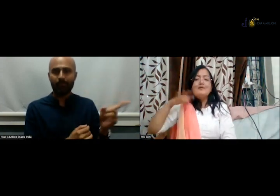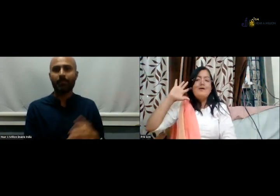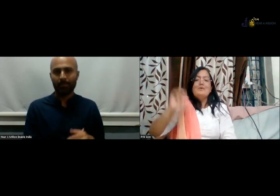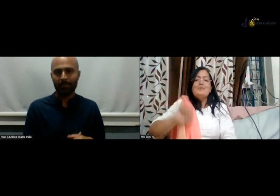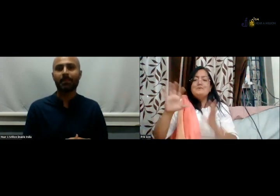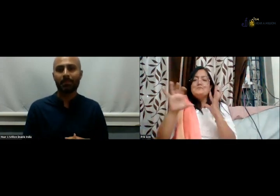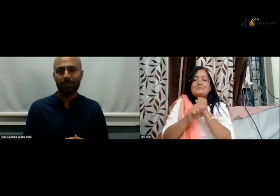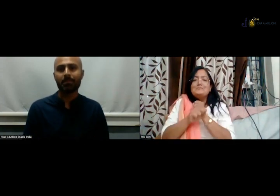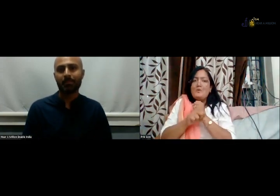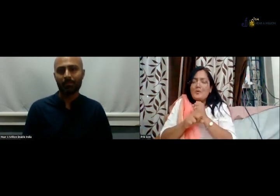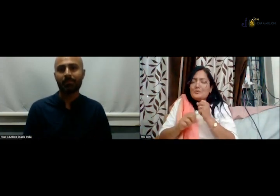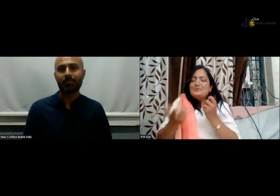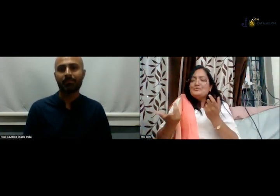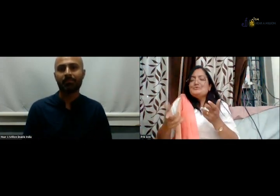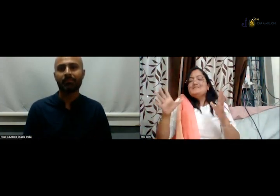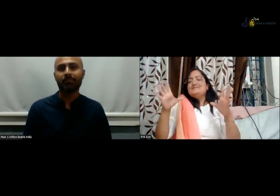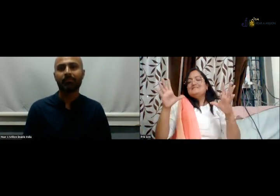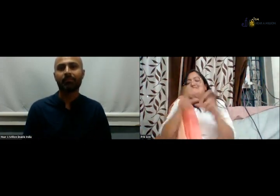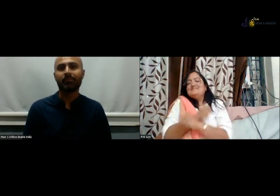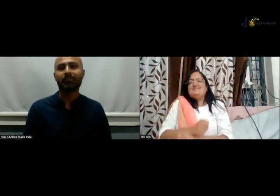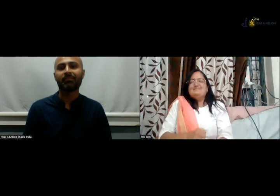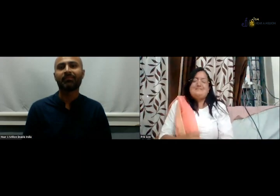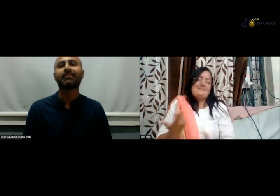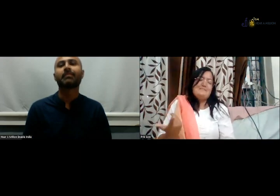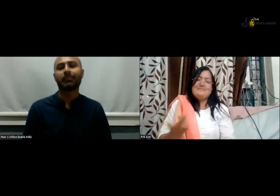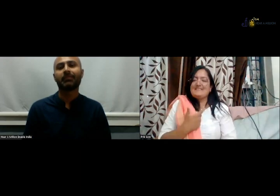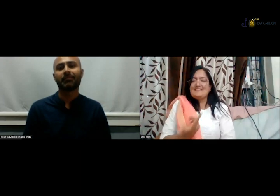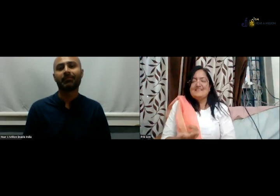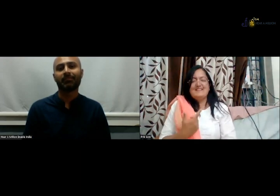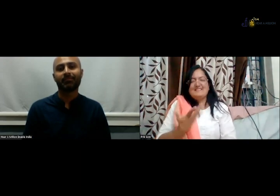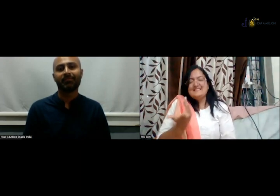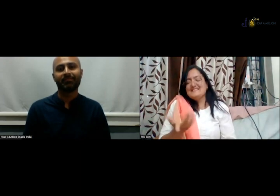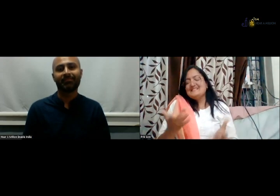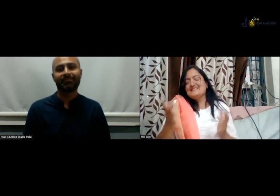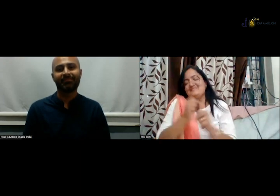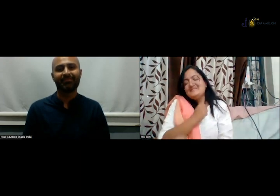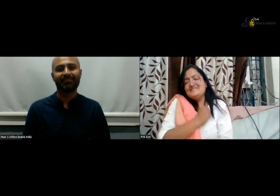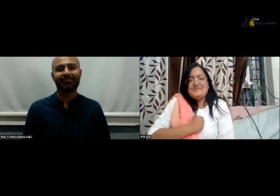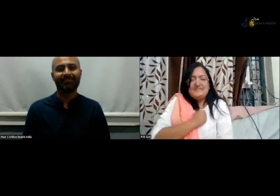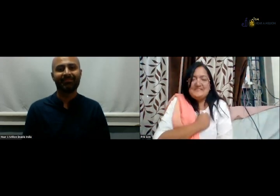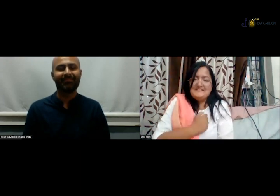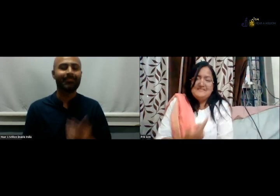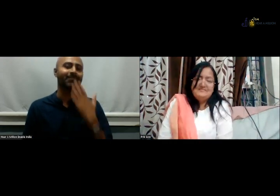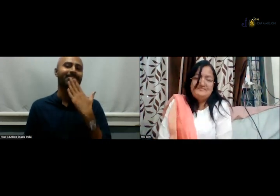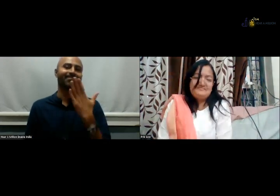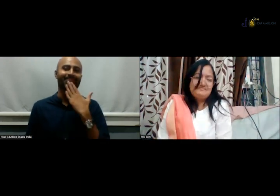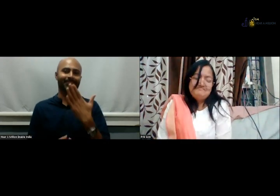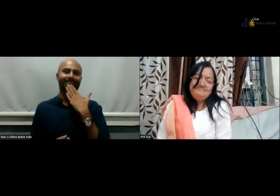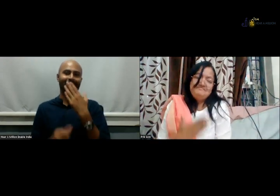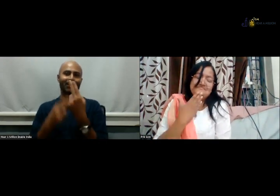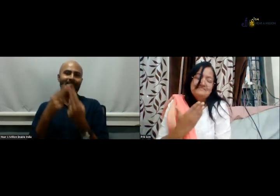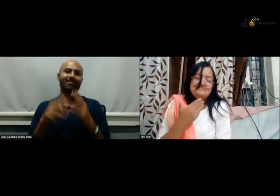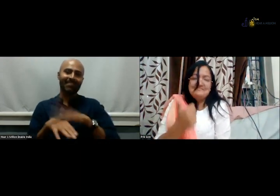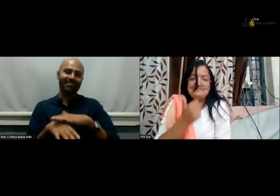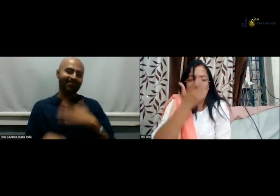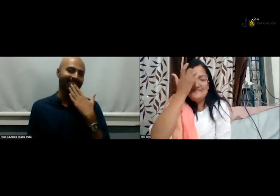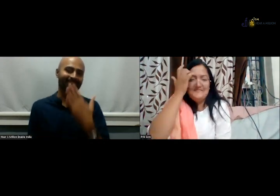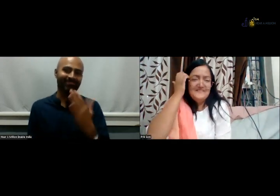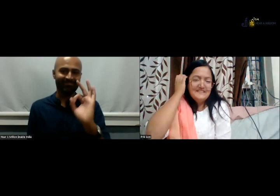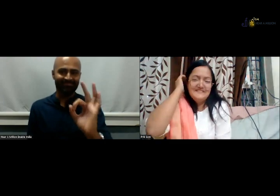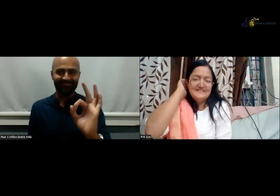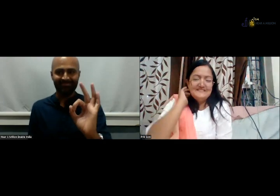the workshop. Right, yes. To know. Yeah, so I didn't get the chance to know about that. I feel sorry